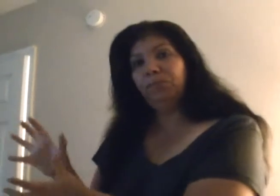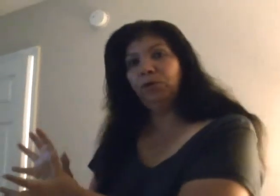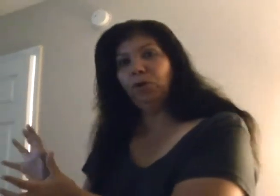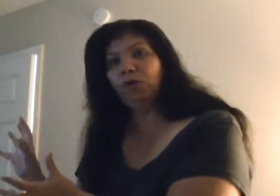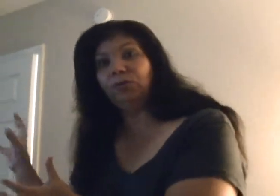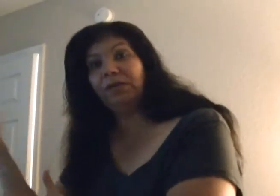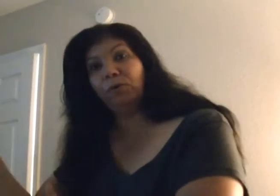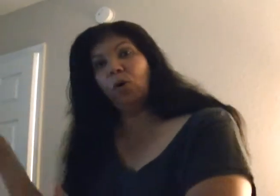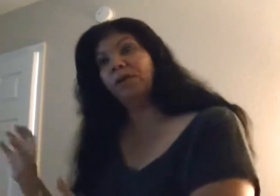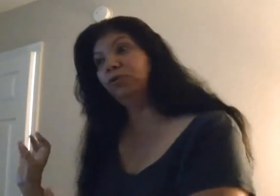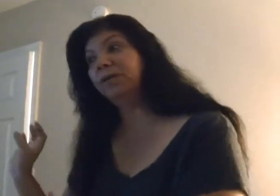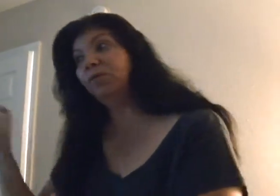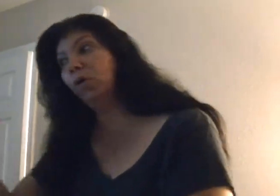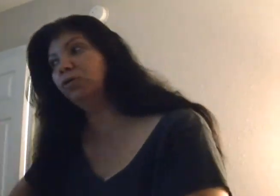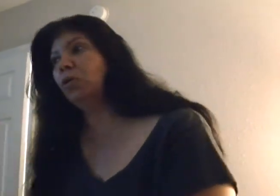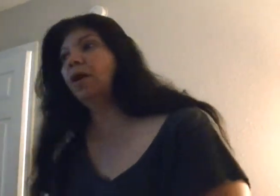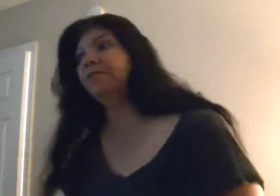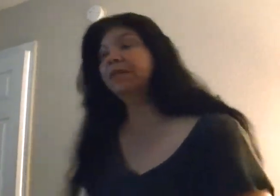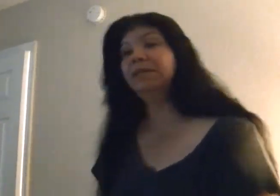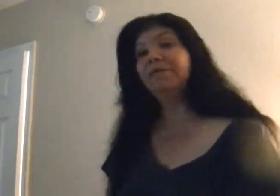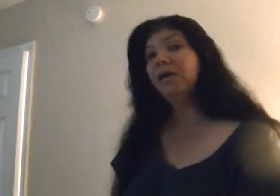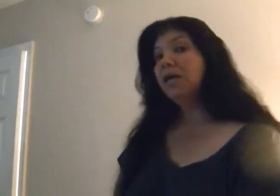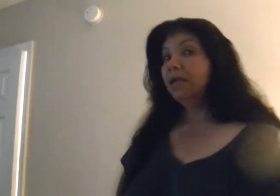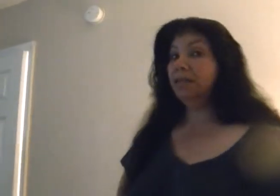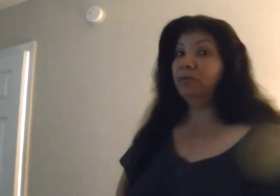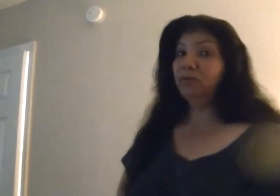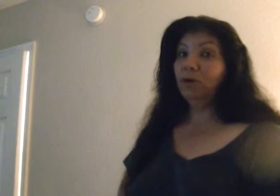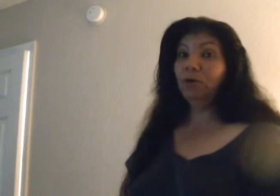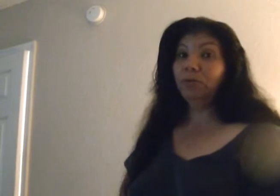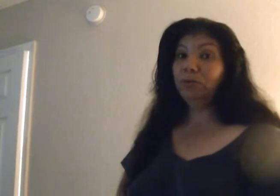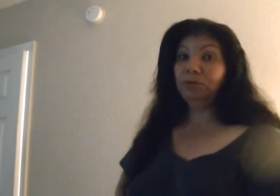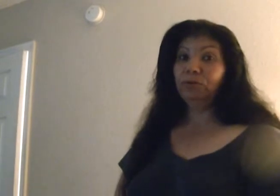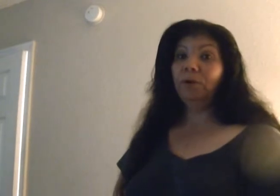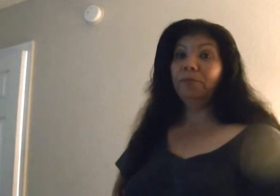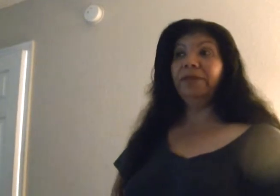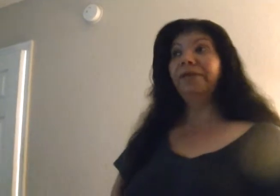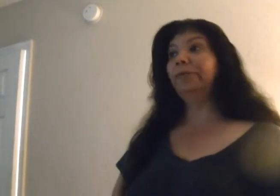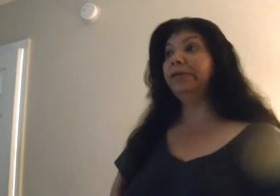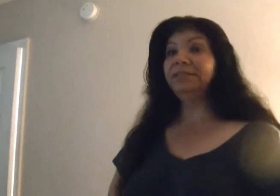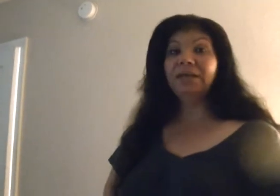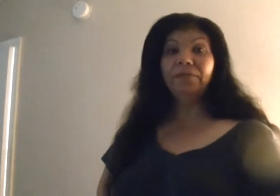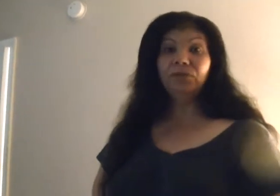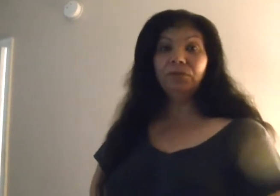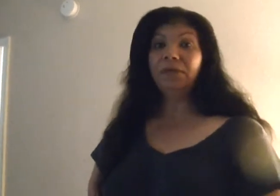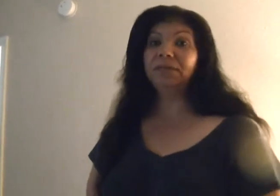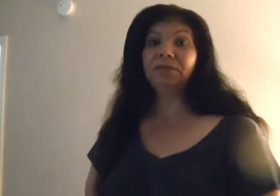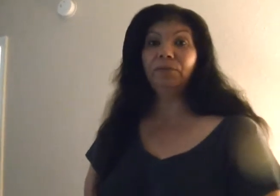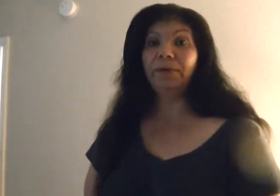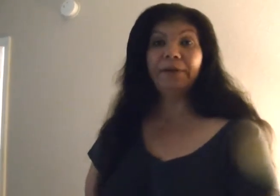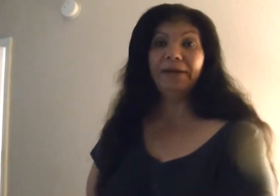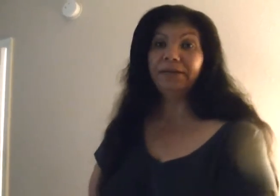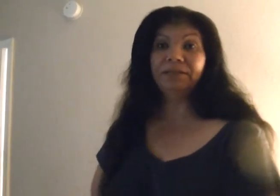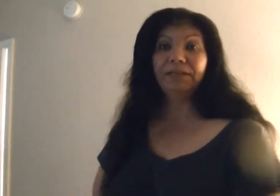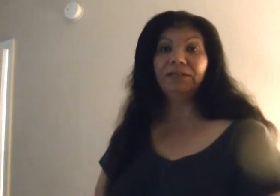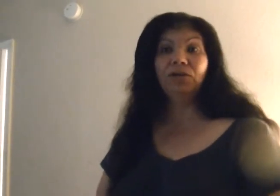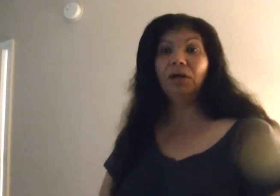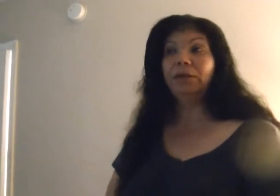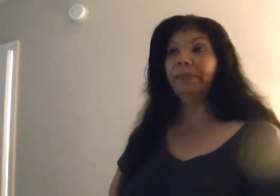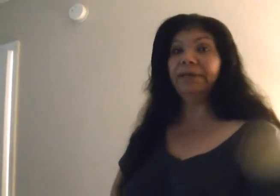know, you keep going and you keep going, you go off the cliff. And then you know you're in trouble. And then what does he have to do? He has to come right back and clean you all up. Right,